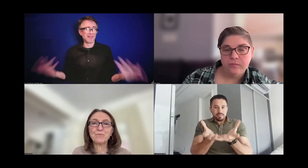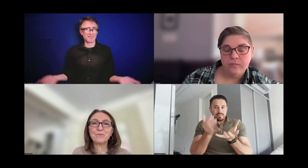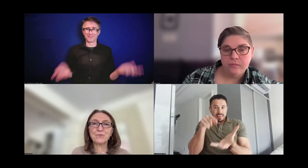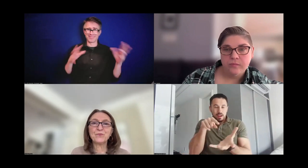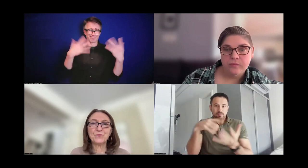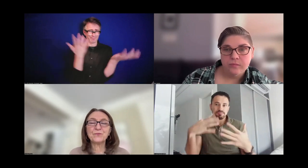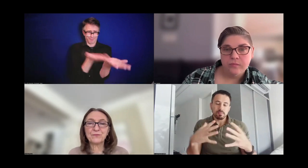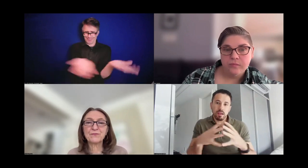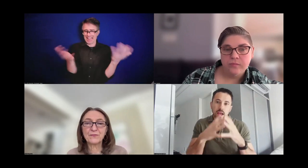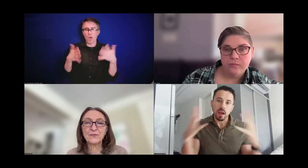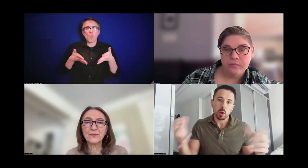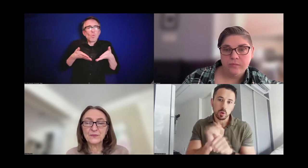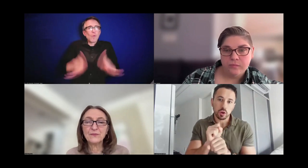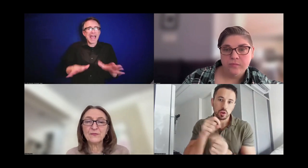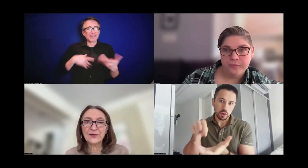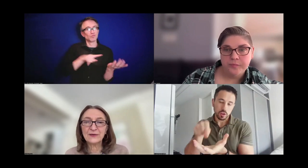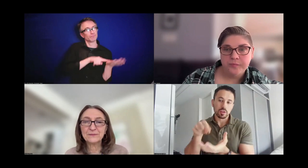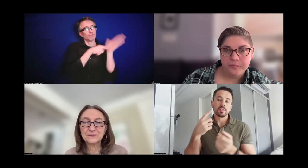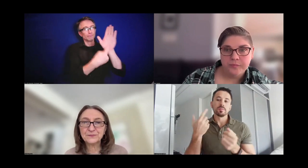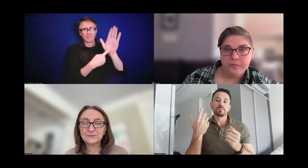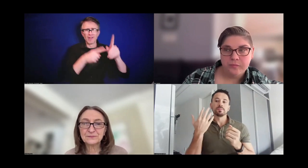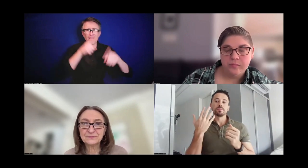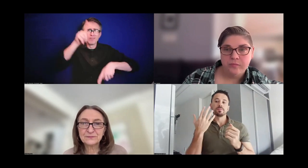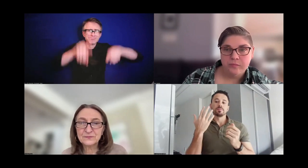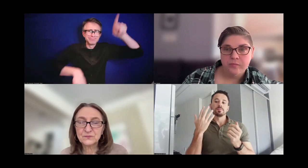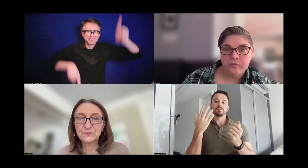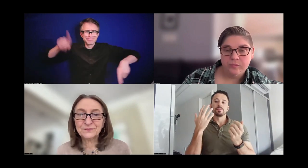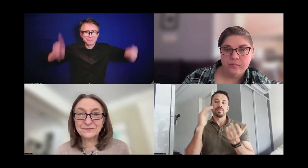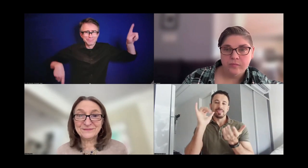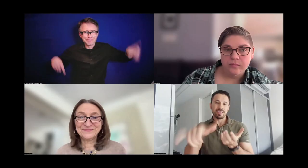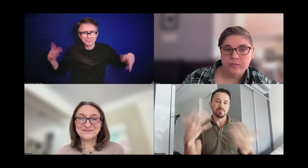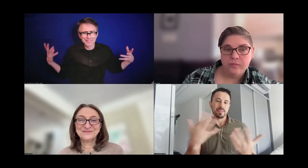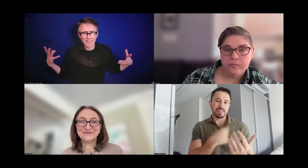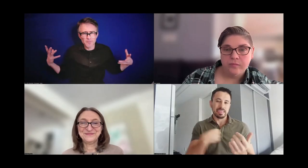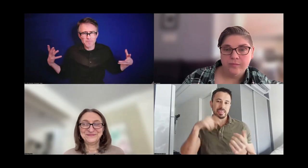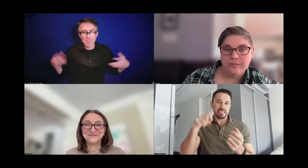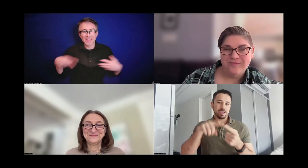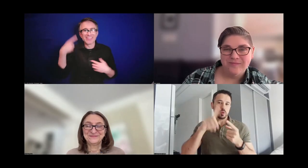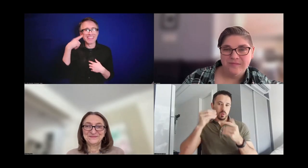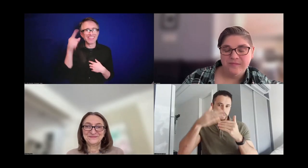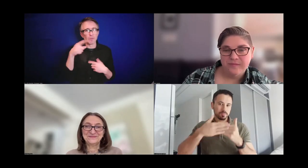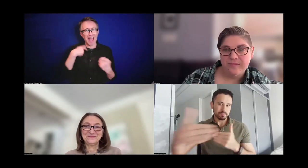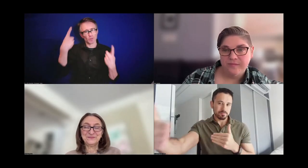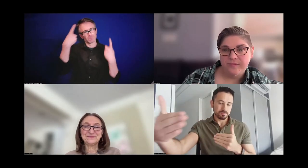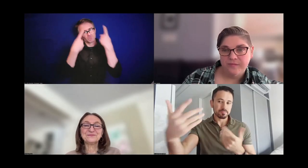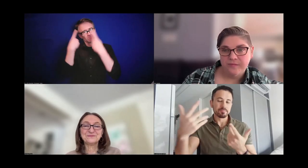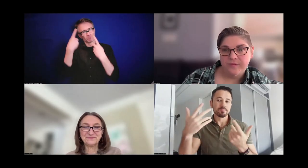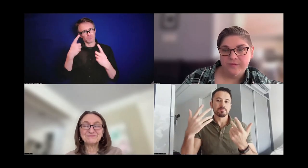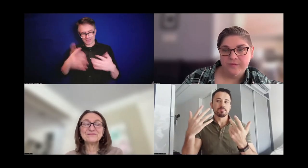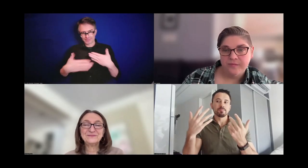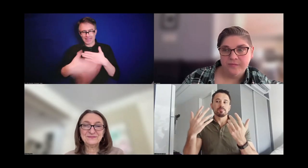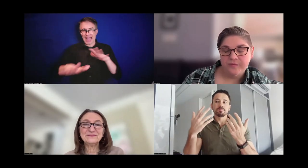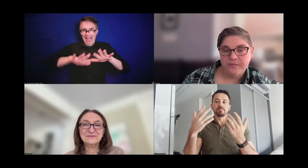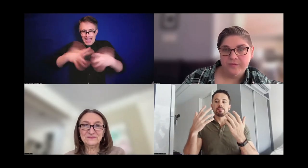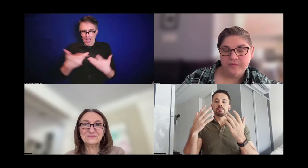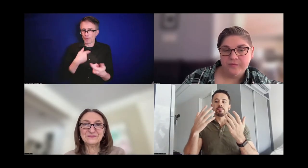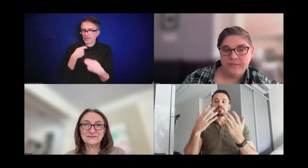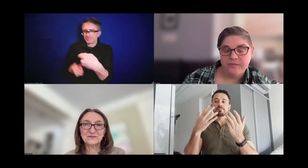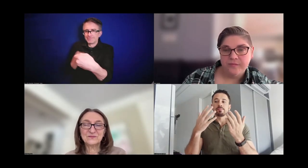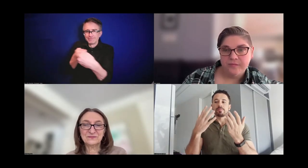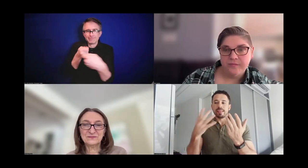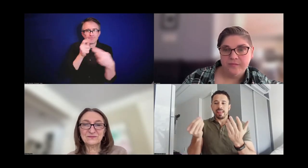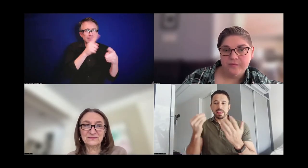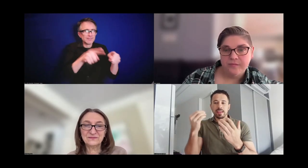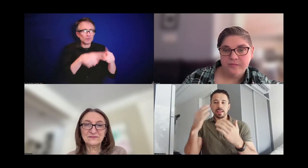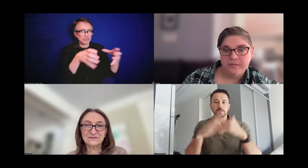publish, have it in blogs and articles and vlogs so that we can sign the information via video. So that's the other